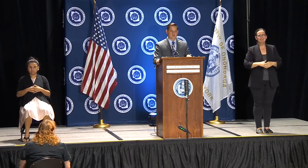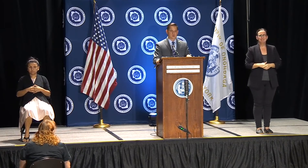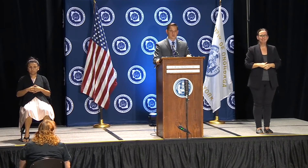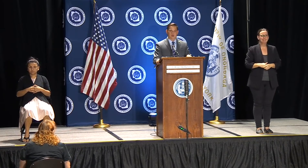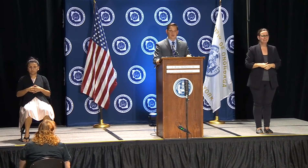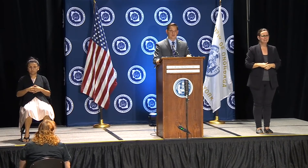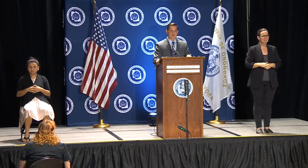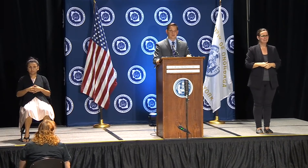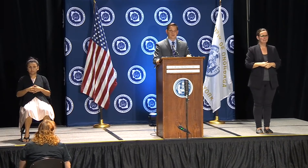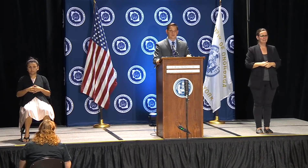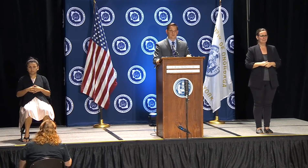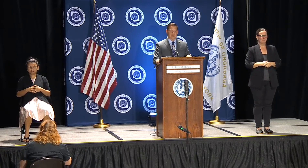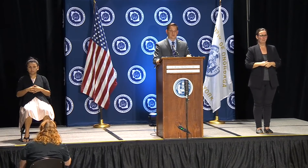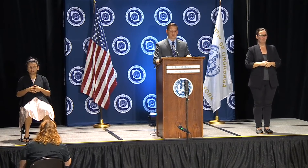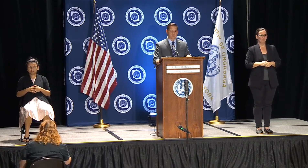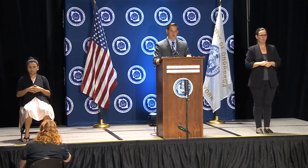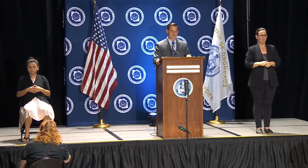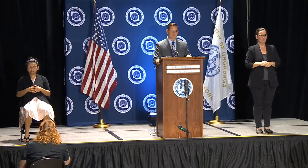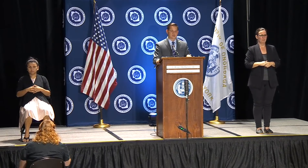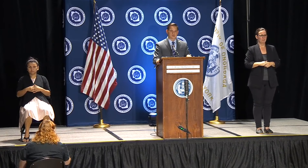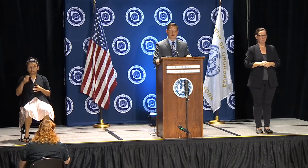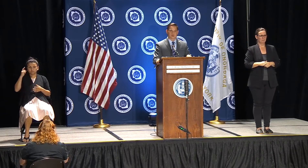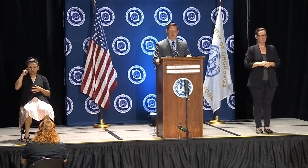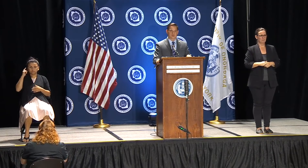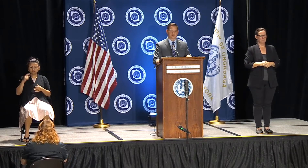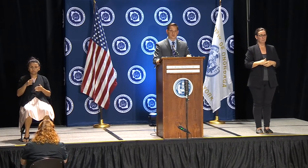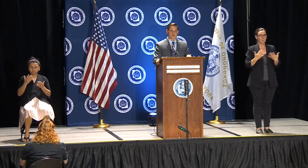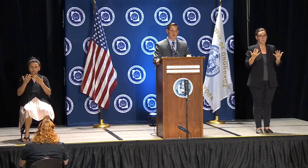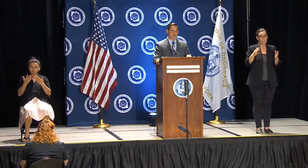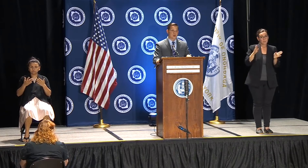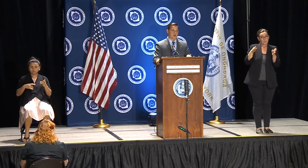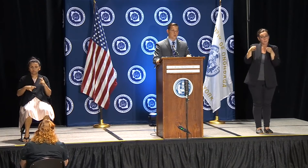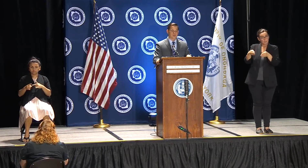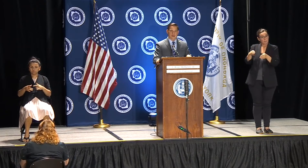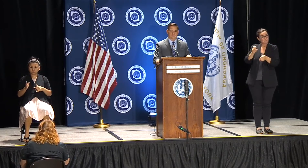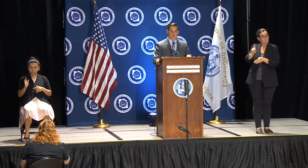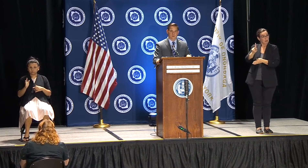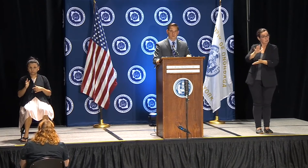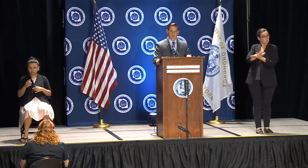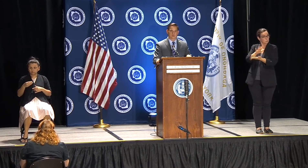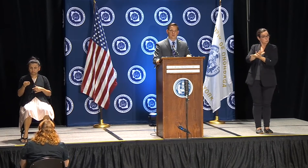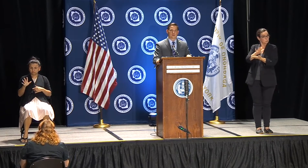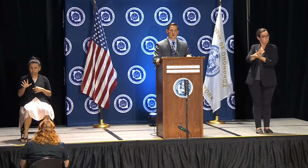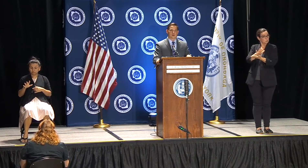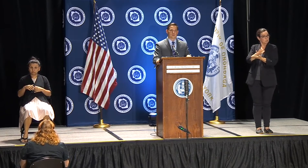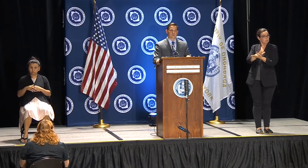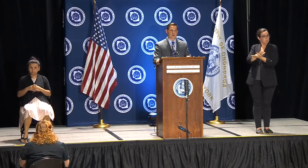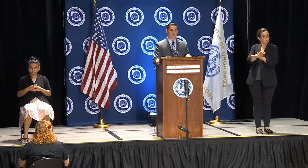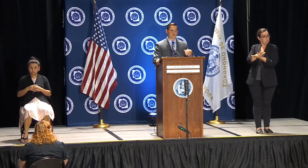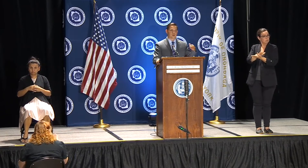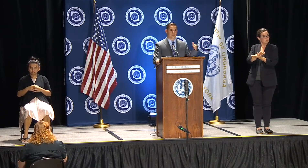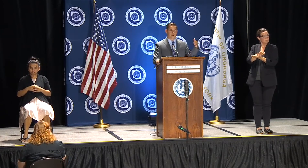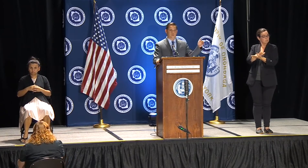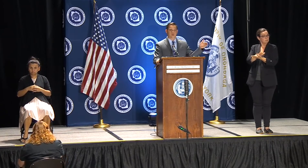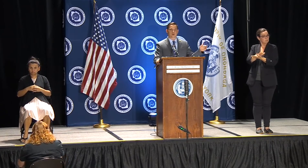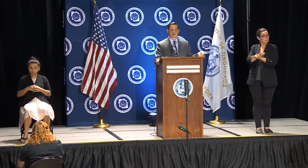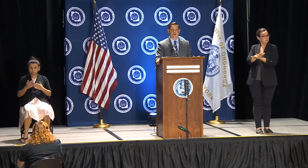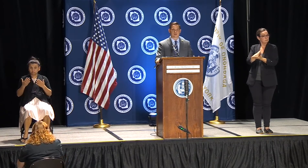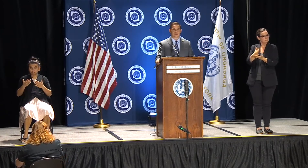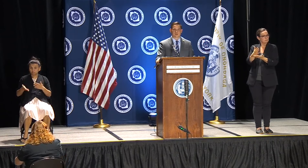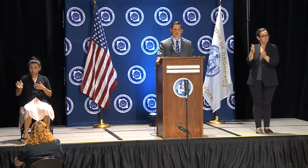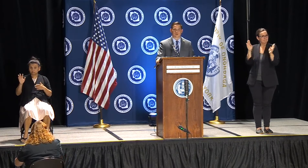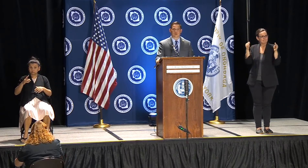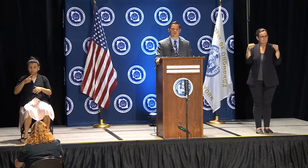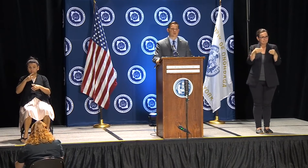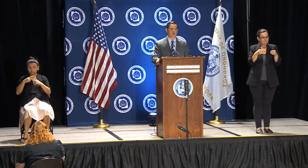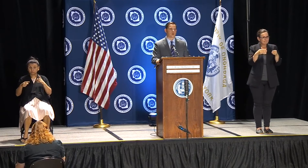with back to school is back to school in some districts, your larger districts, aren't really back to school. So how much longer are we punitive on some